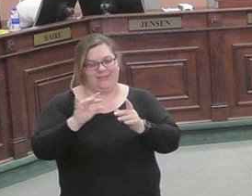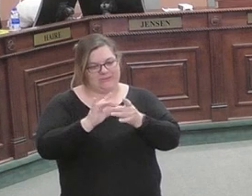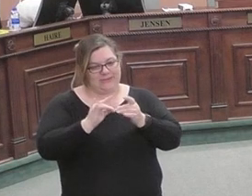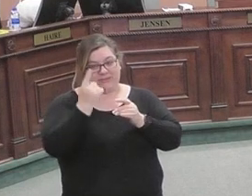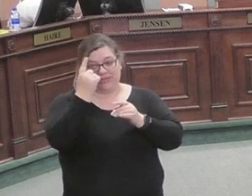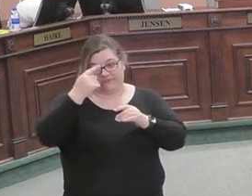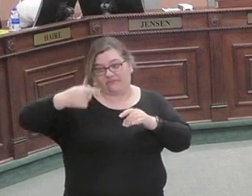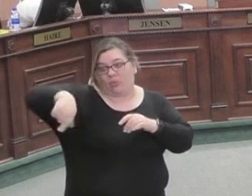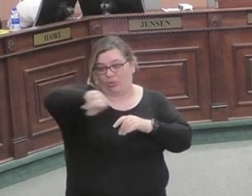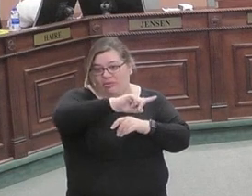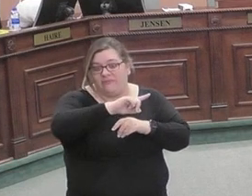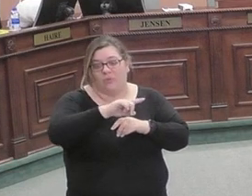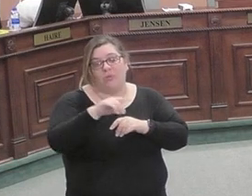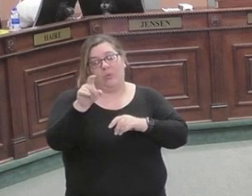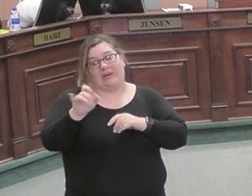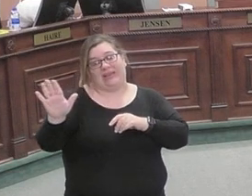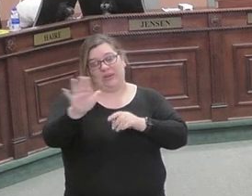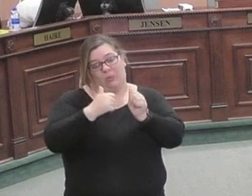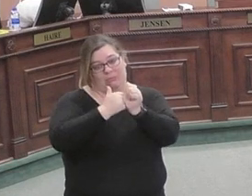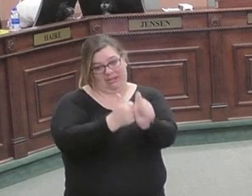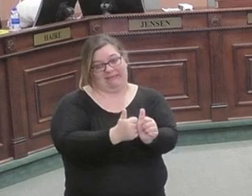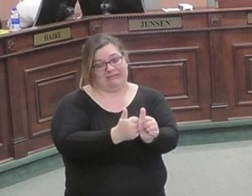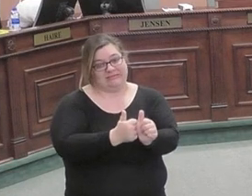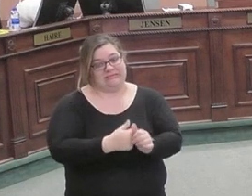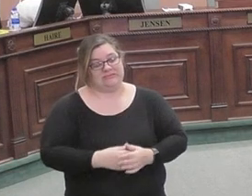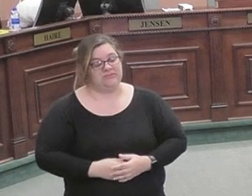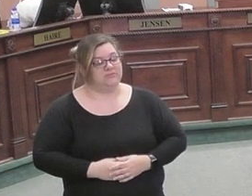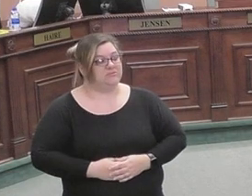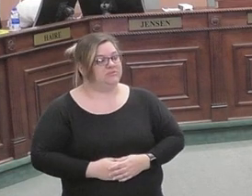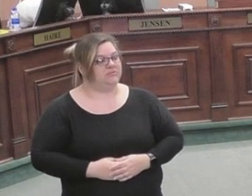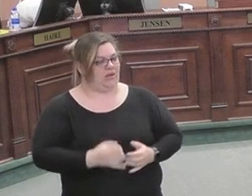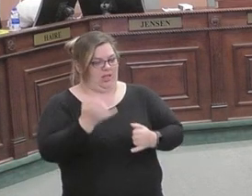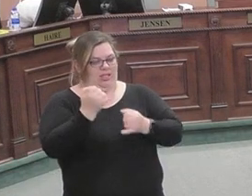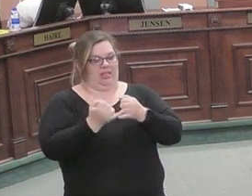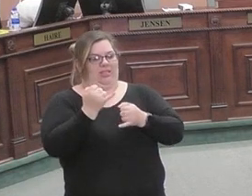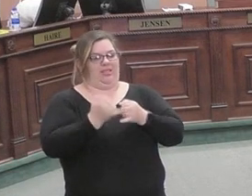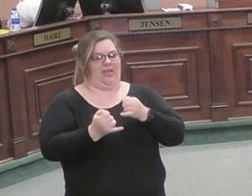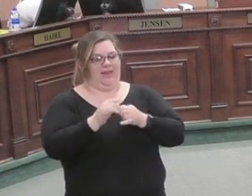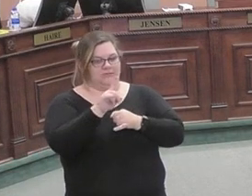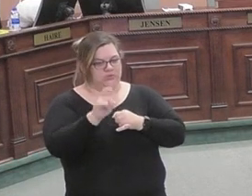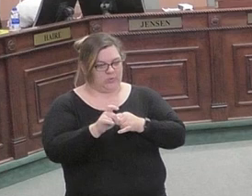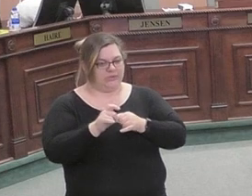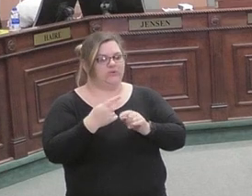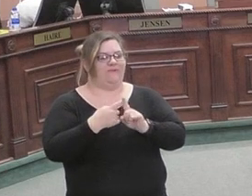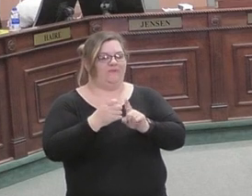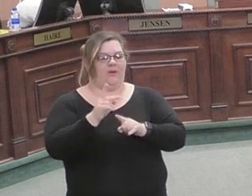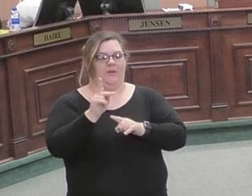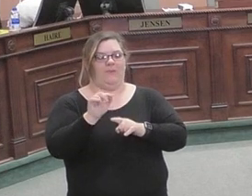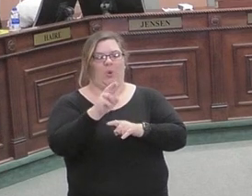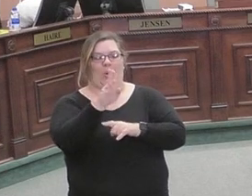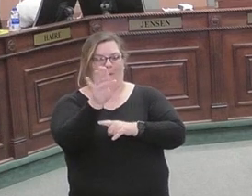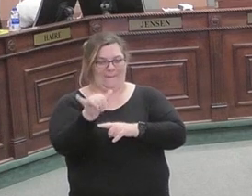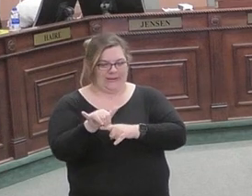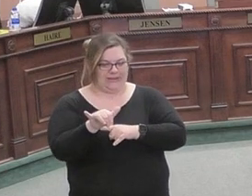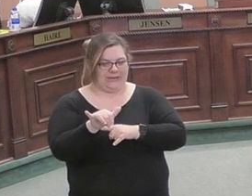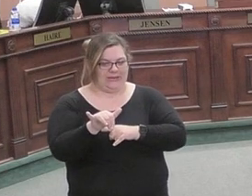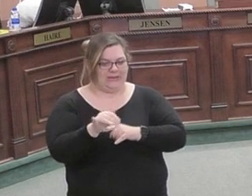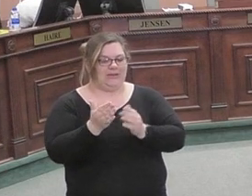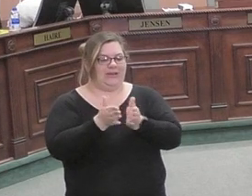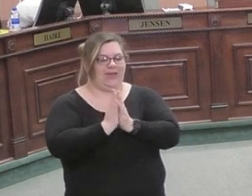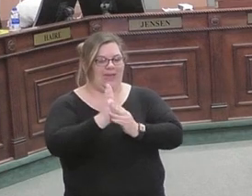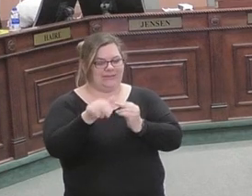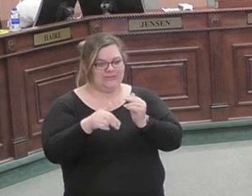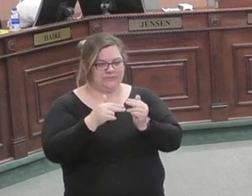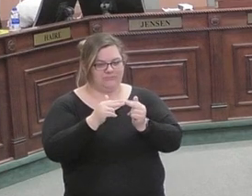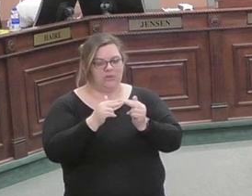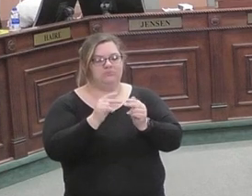attention, and we need their compliance. And then a final question from Mr. Kirby as well, asks about citing specific instances. I know you did cite